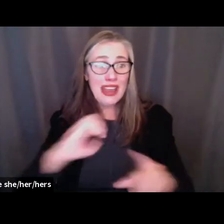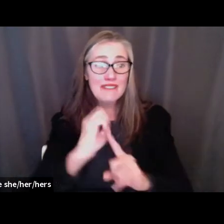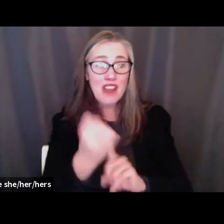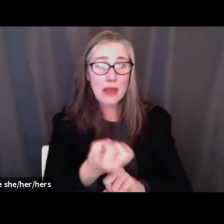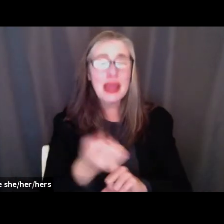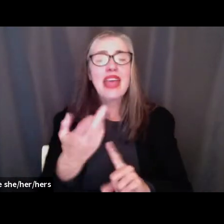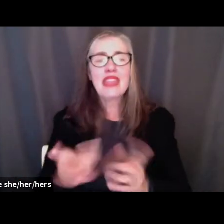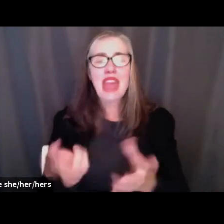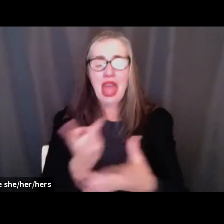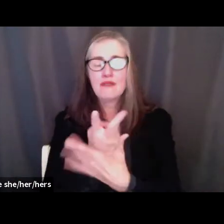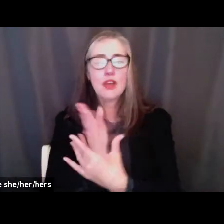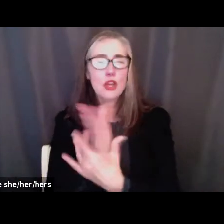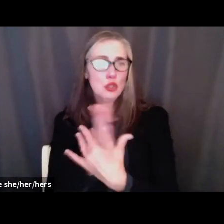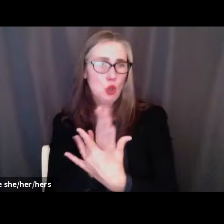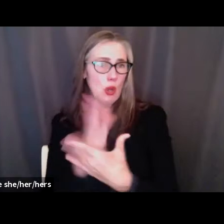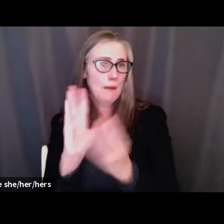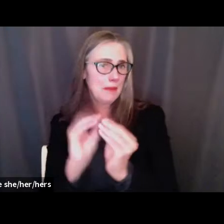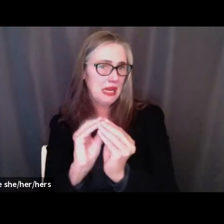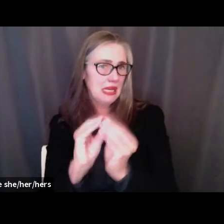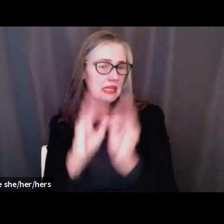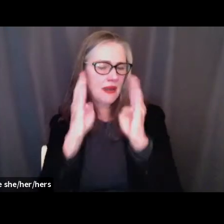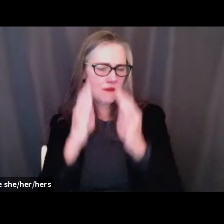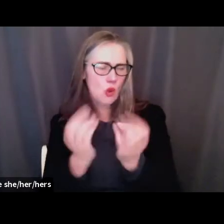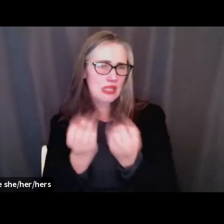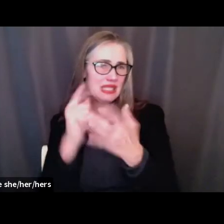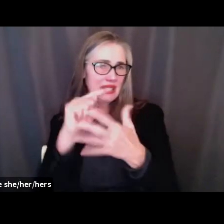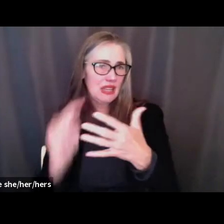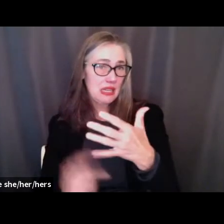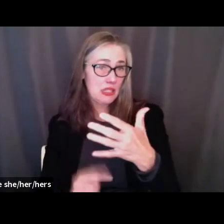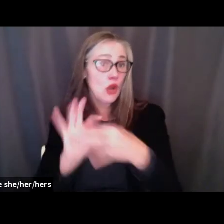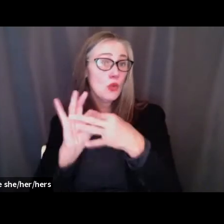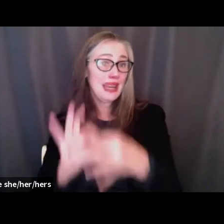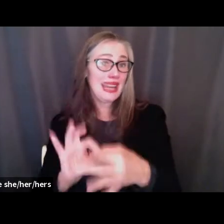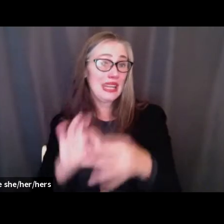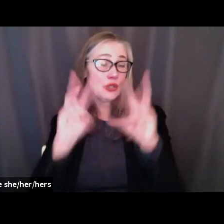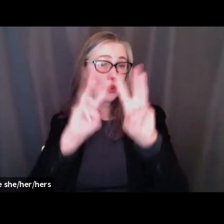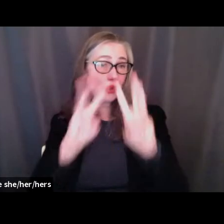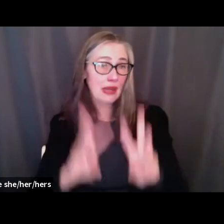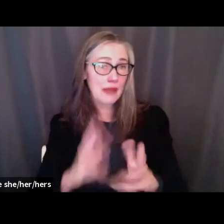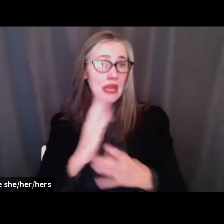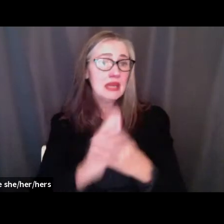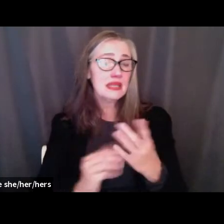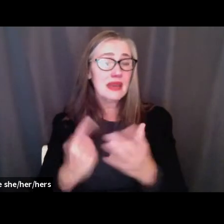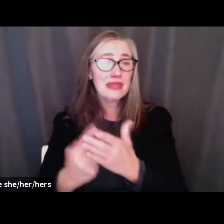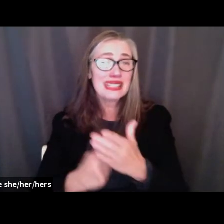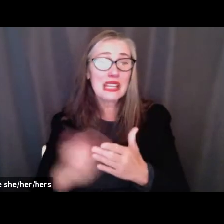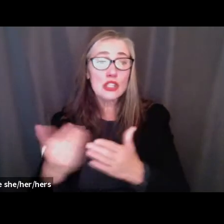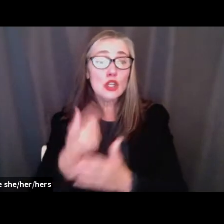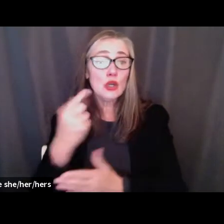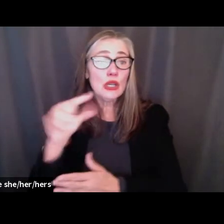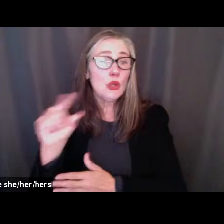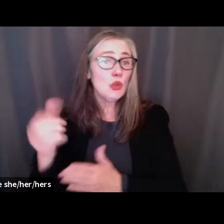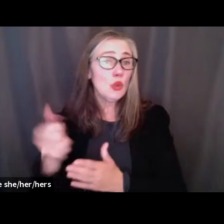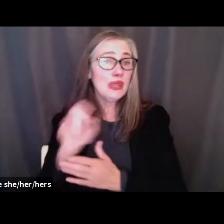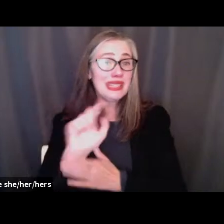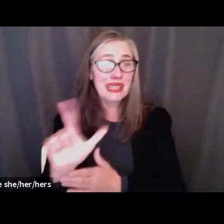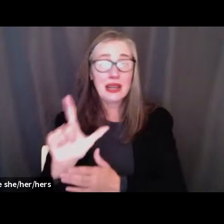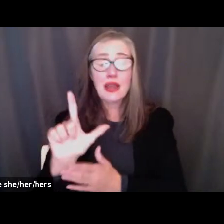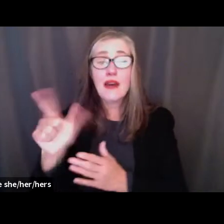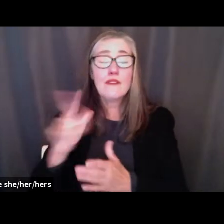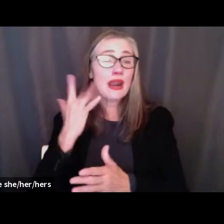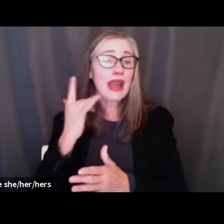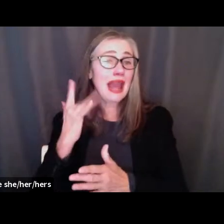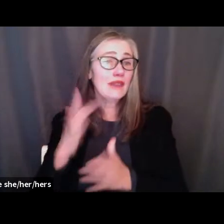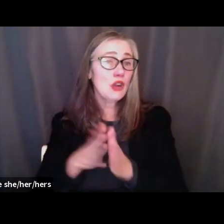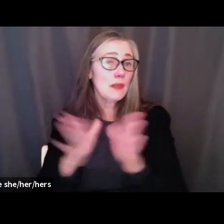meeting that focused on many issues dealing with climate. Some topics discussed were the Green New Deal to the California Public Schools